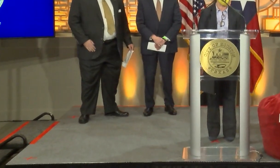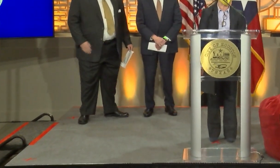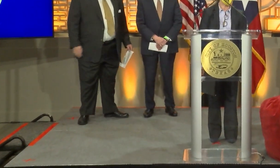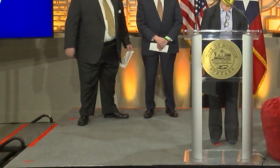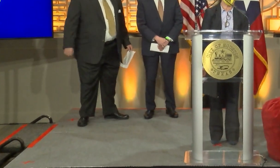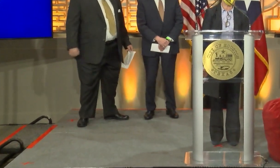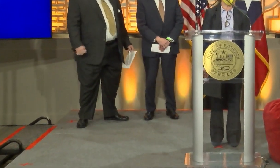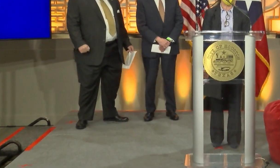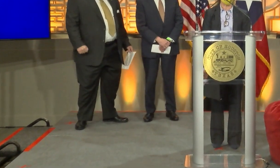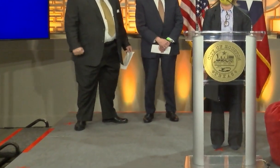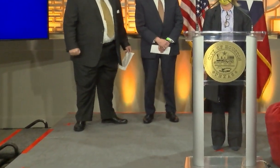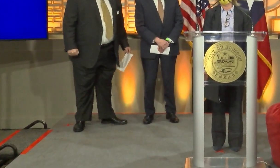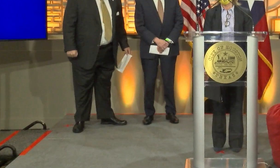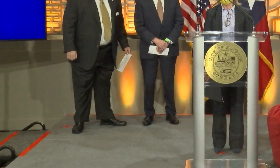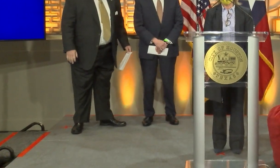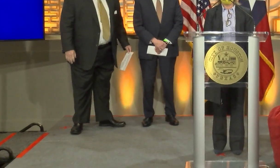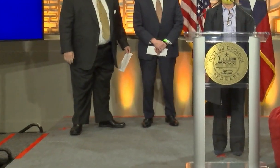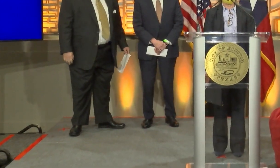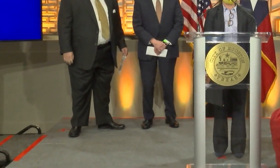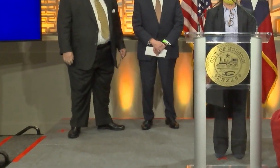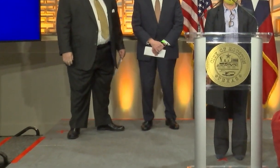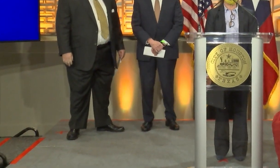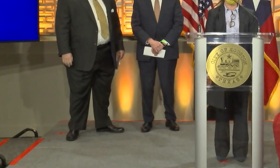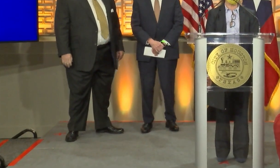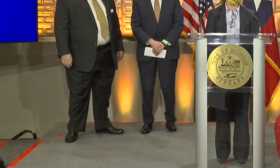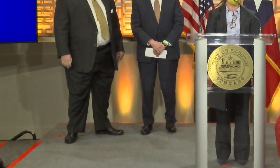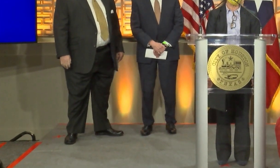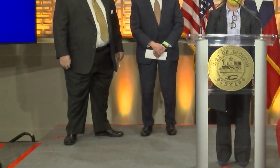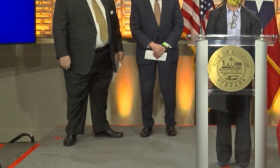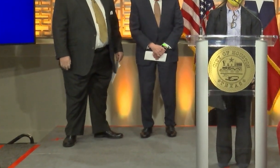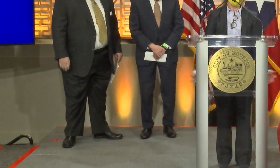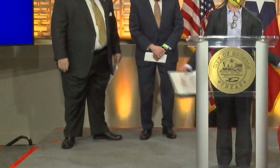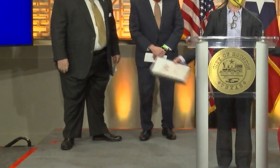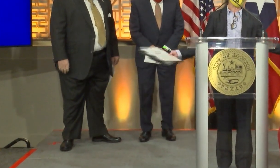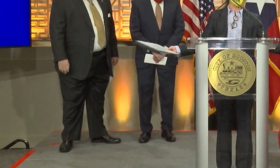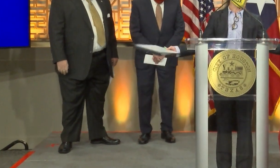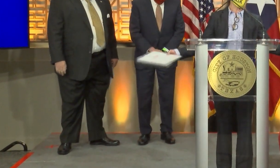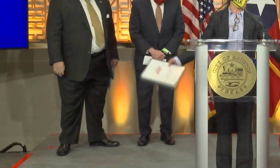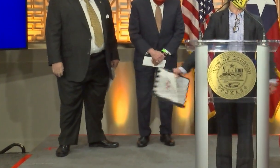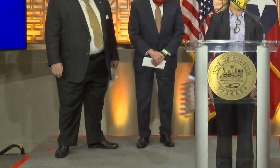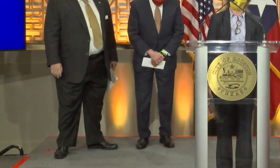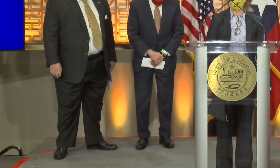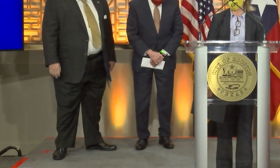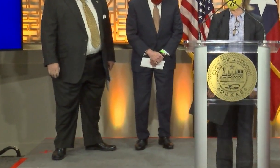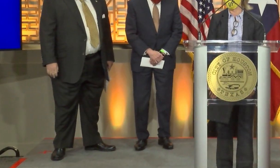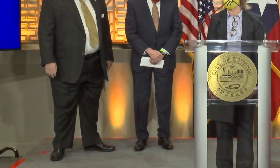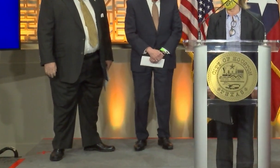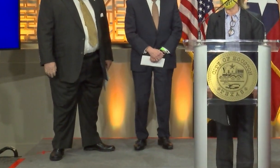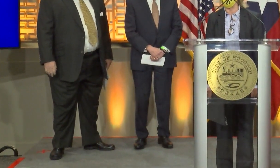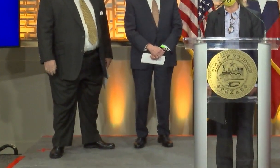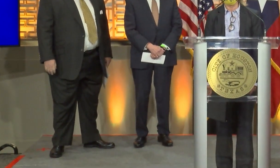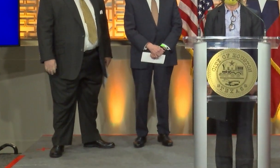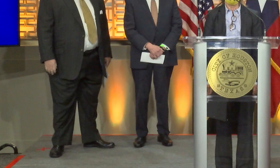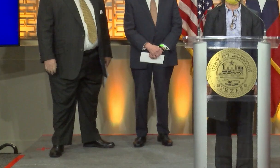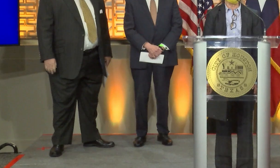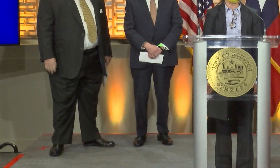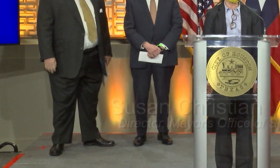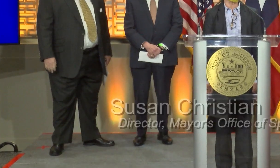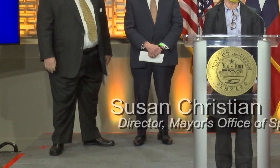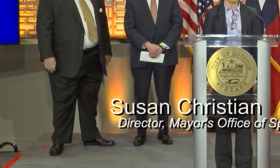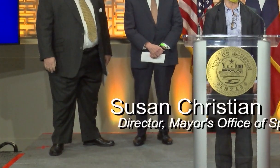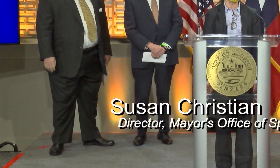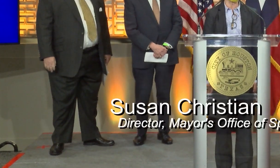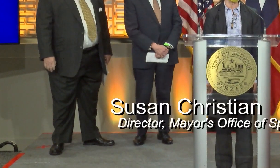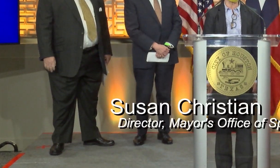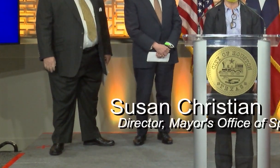Holiday Celebration this year. And we're reimagining a lot during the pandemic.